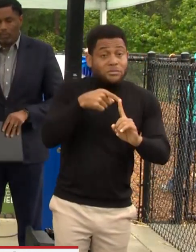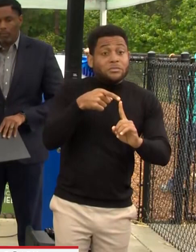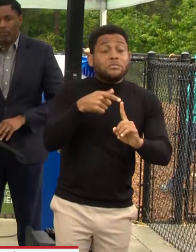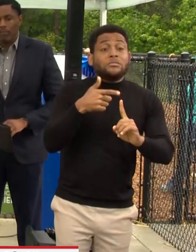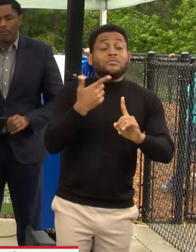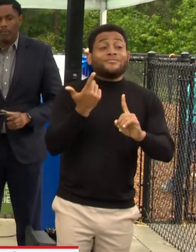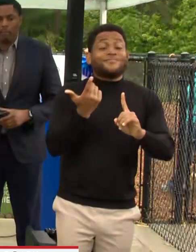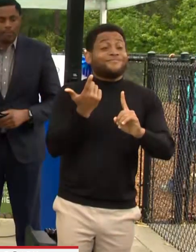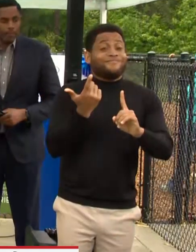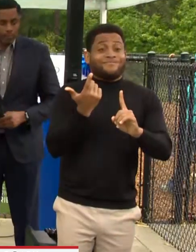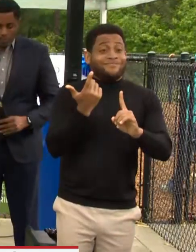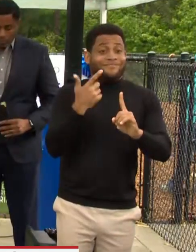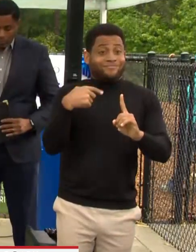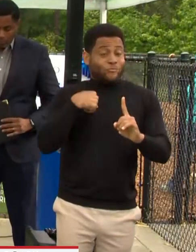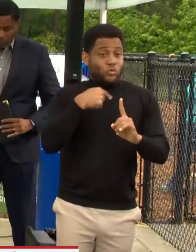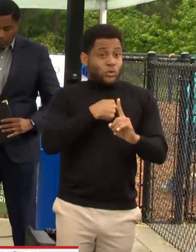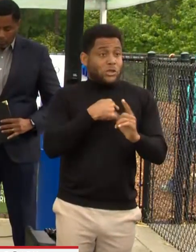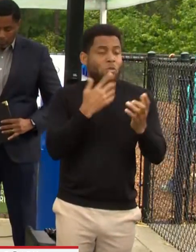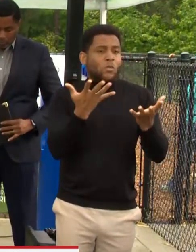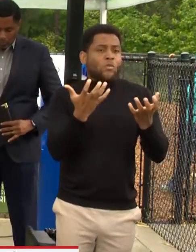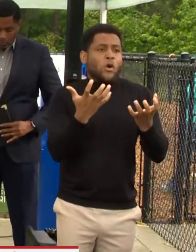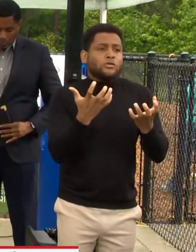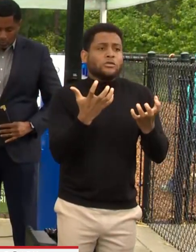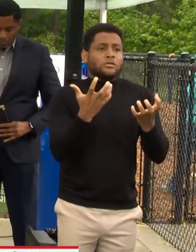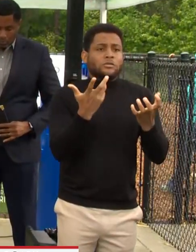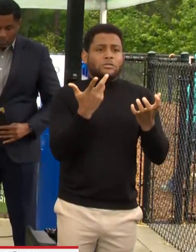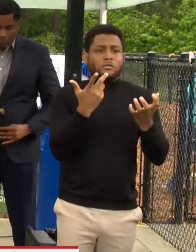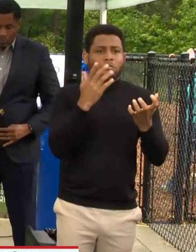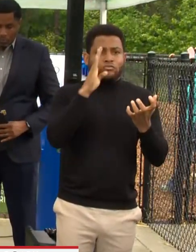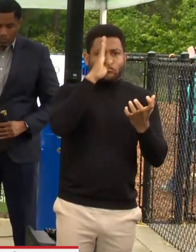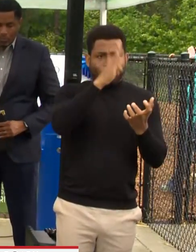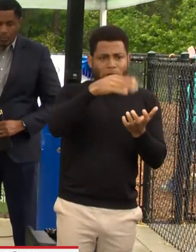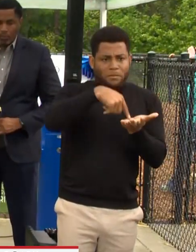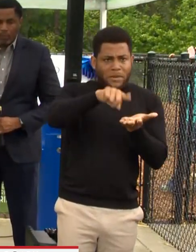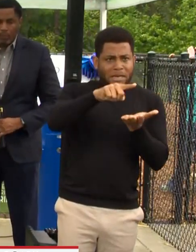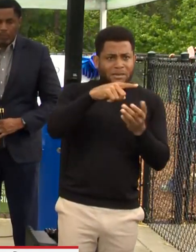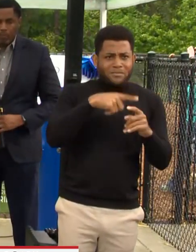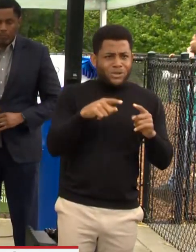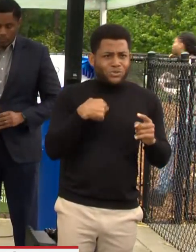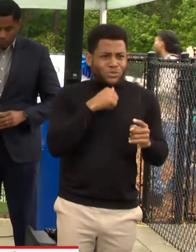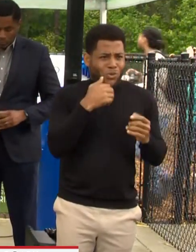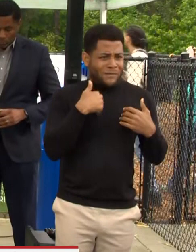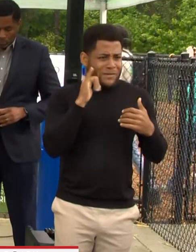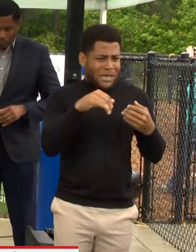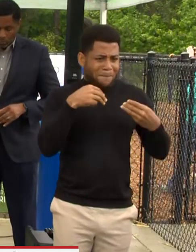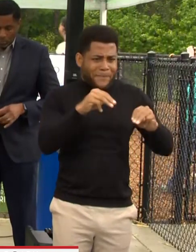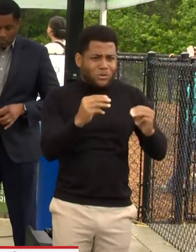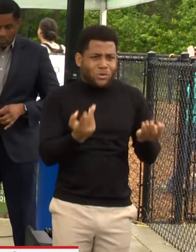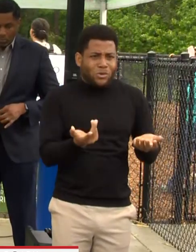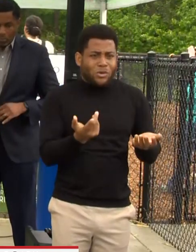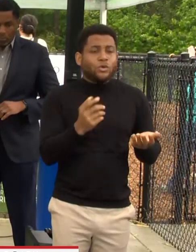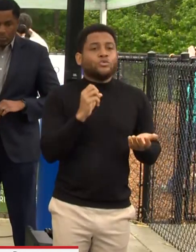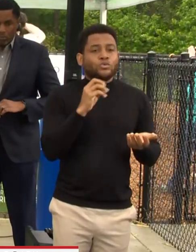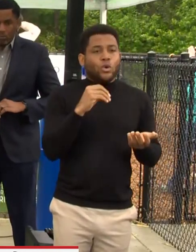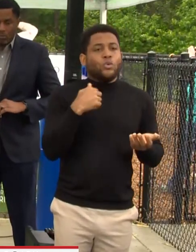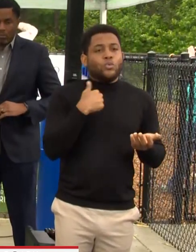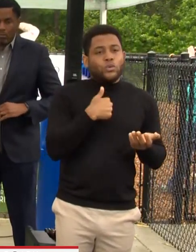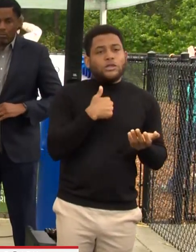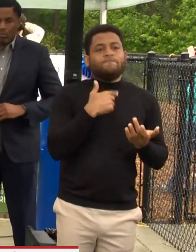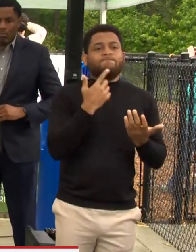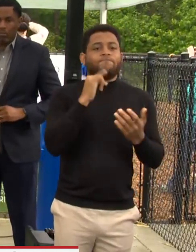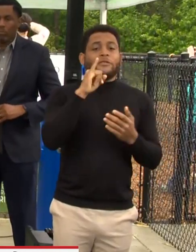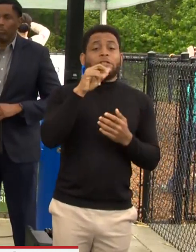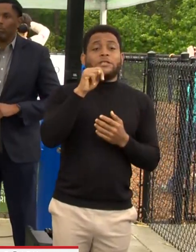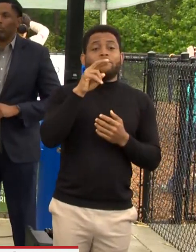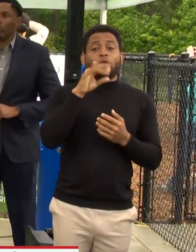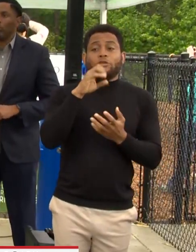would have just liked to pay directly, but we didn't have the method to do that. So we're going to get an invoice and we'll pay it.